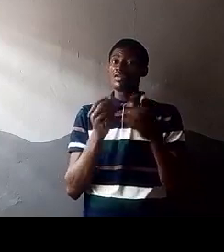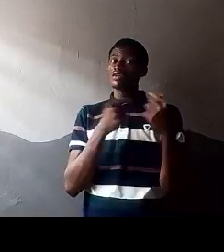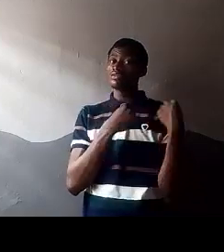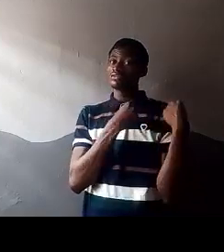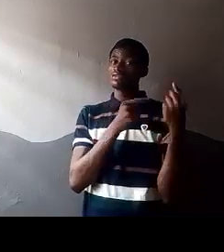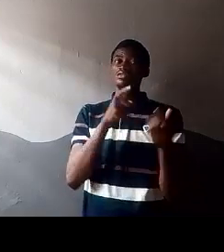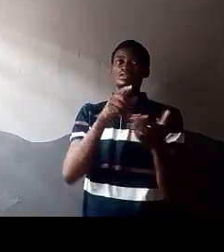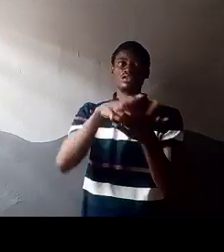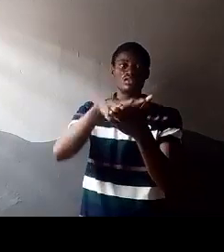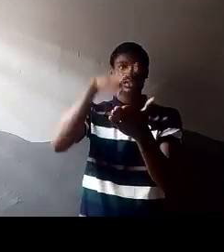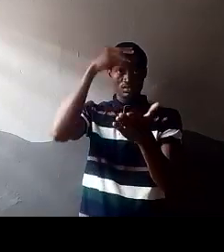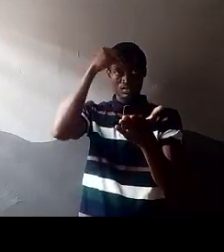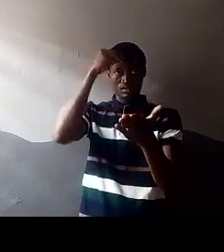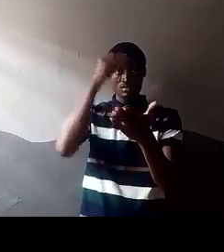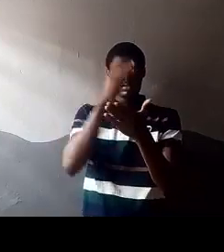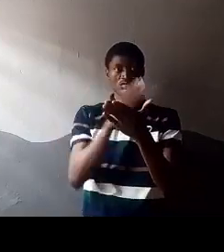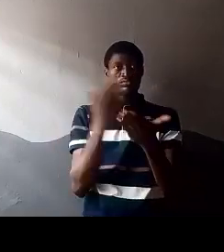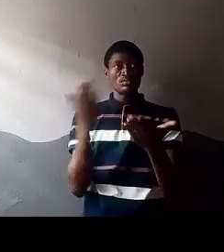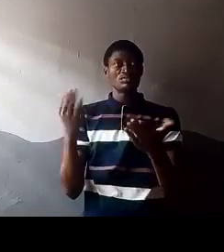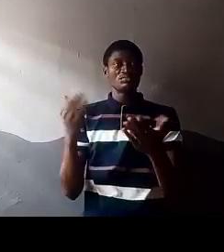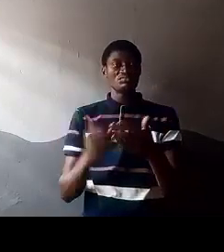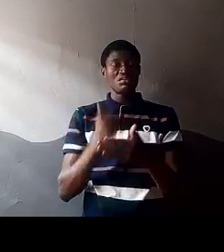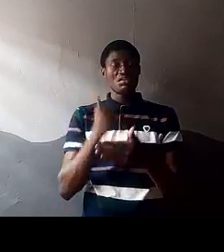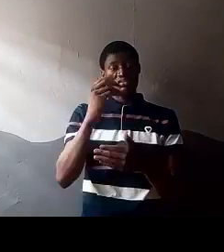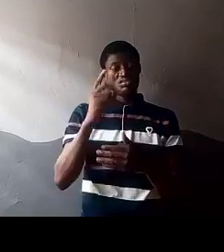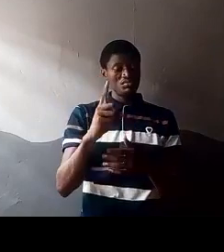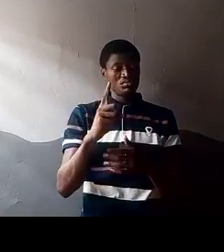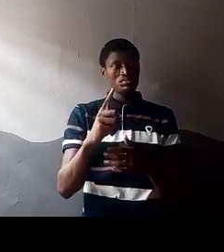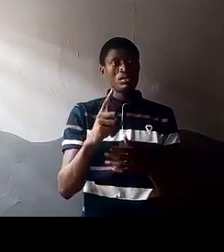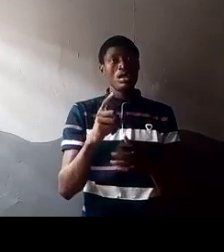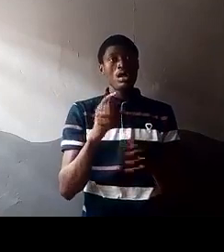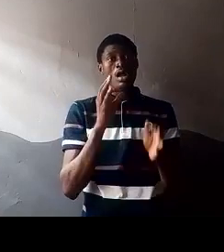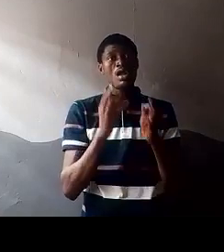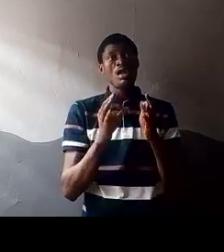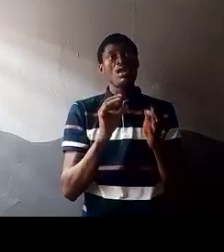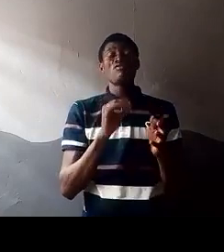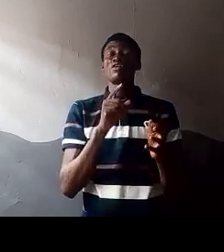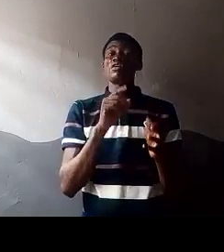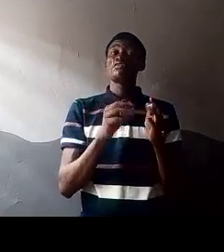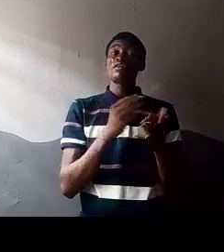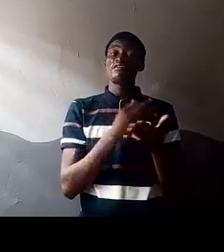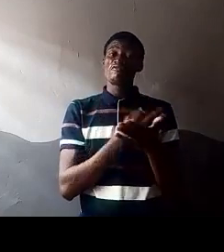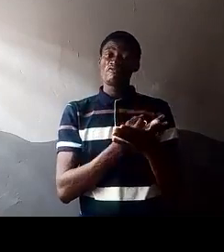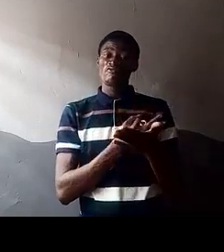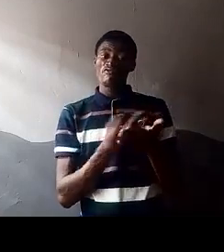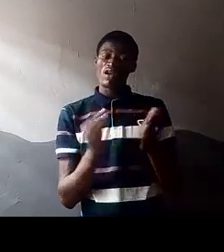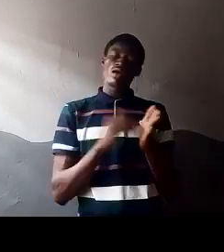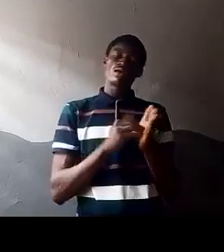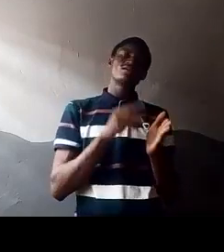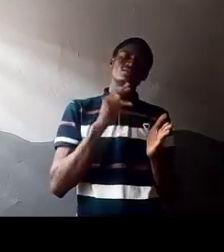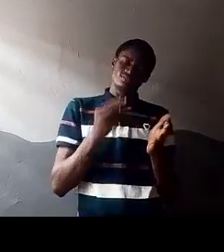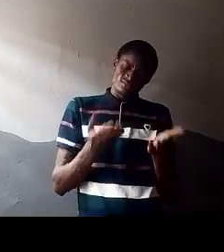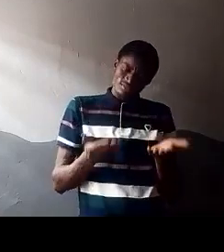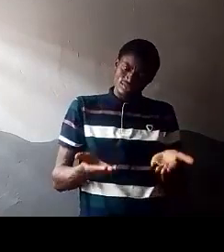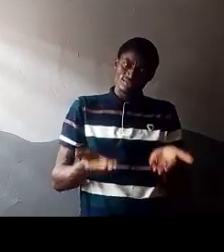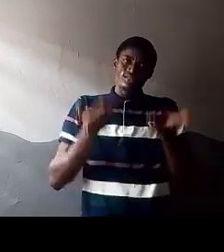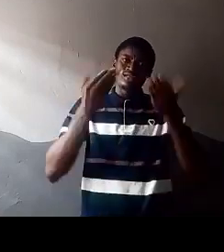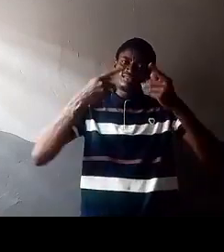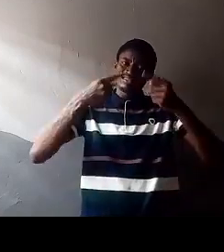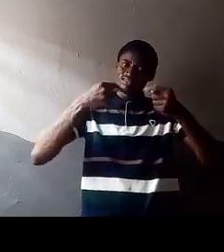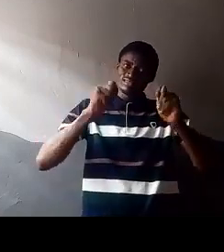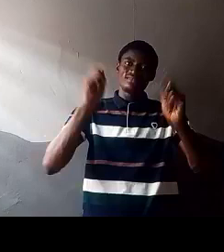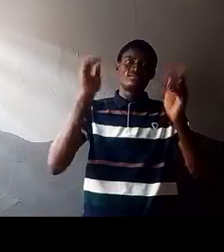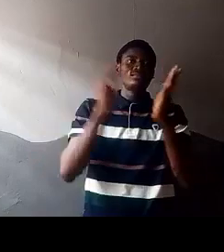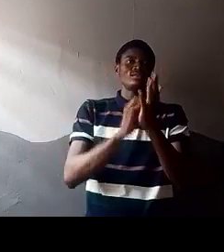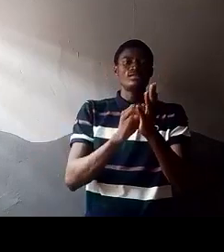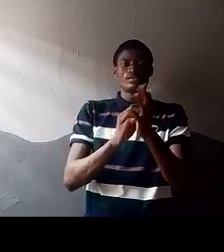I've learned in the next one. And if I failed again, I tried to even apply it. So I just kept doing it. And then it was like